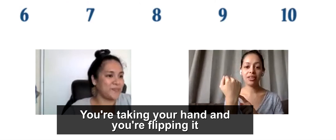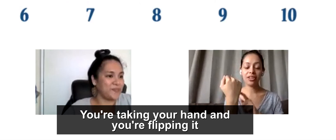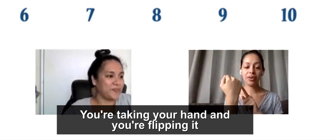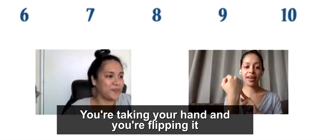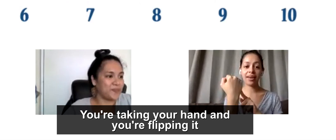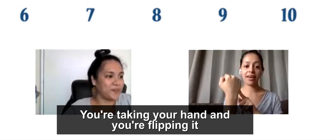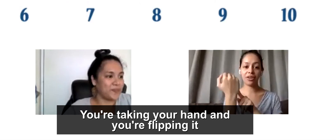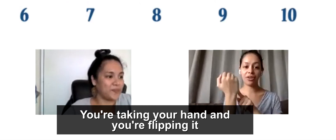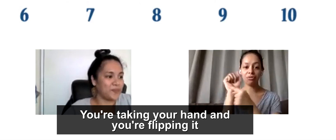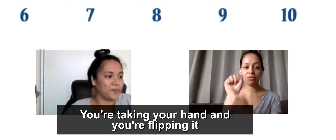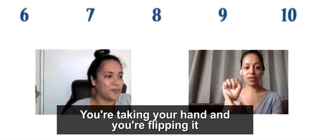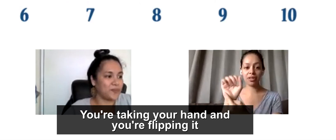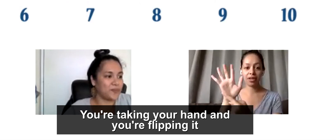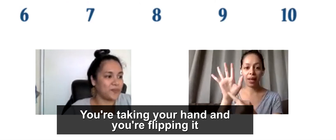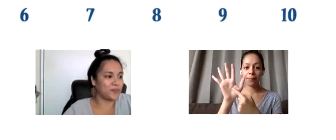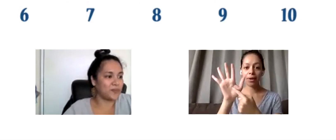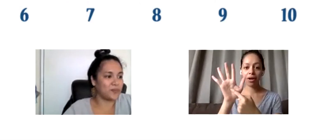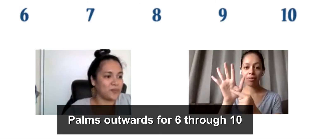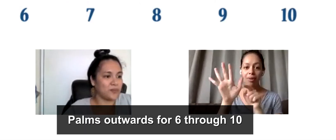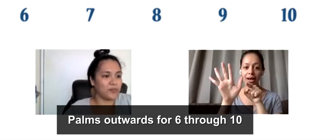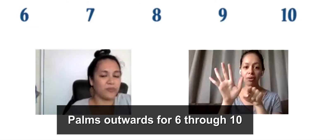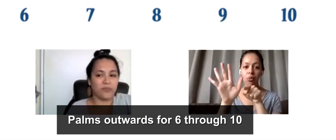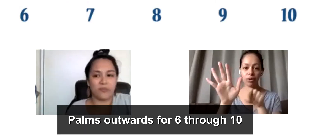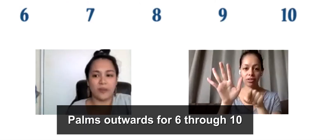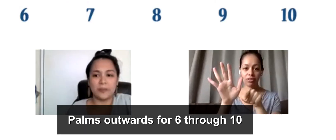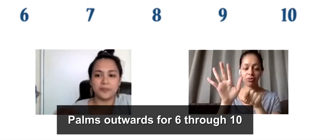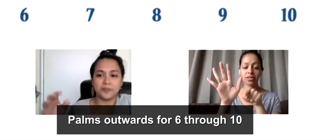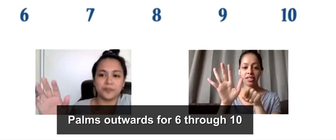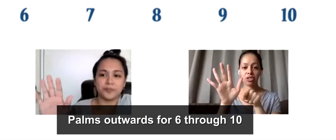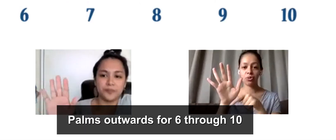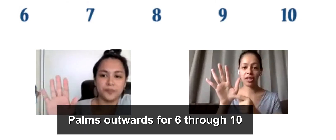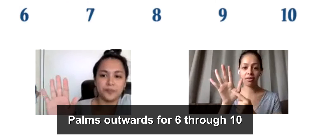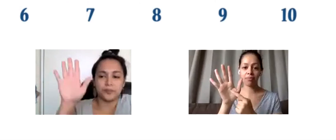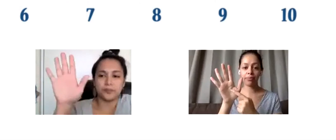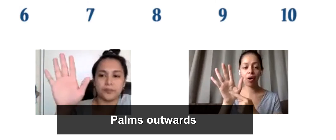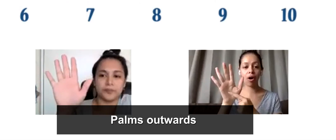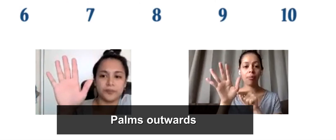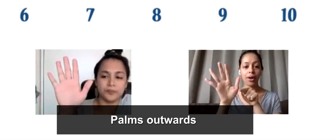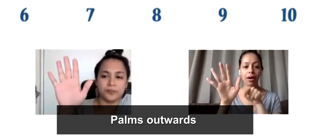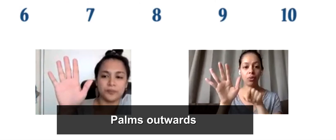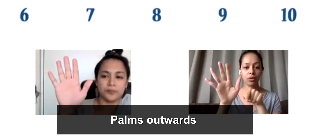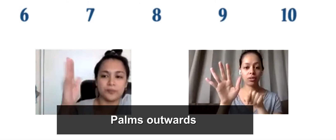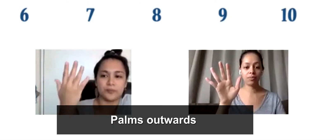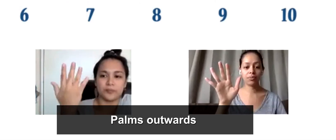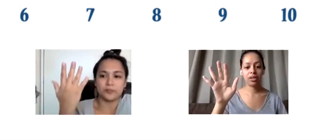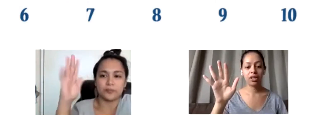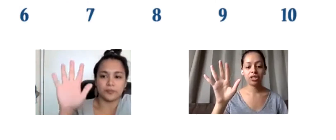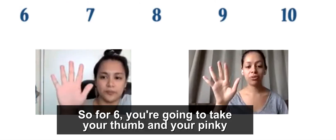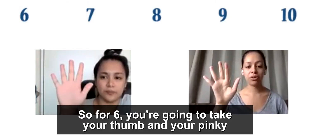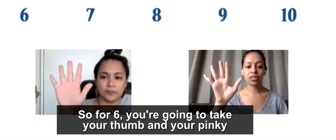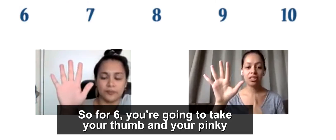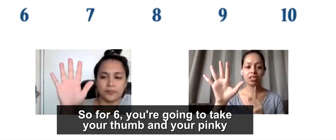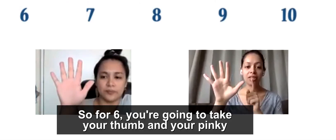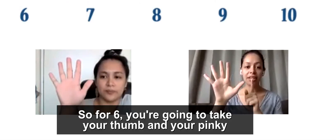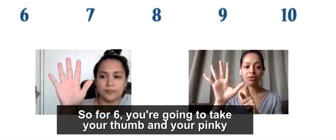you're taking your hand and you're flipping it. Palm outward for 6 through 10. Palm outward. So